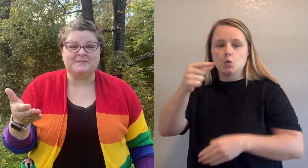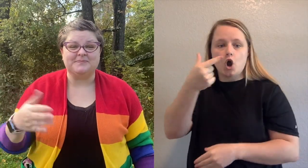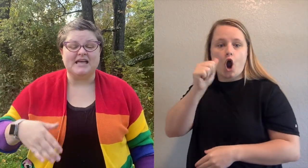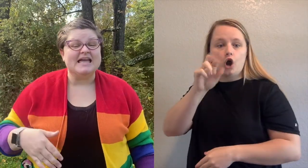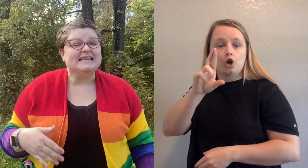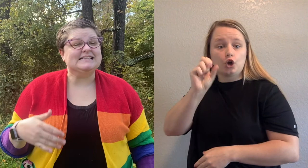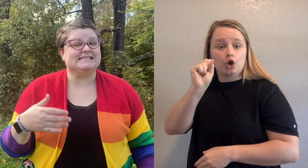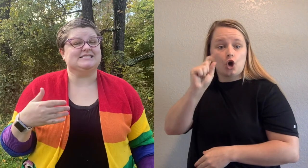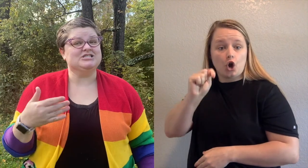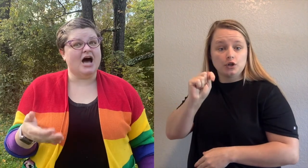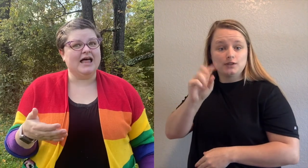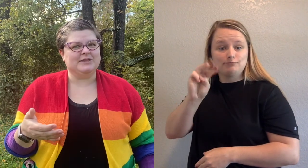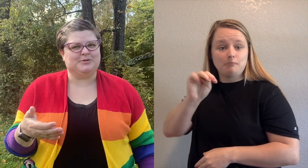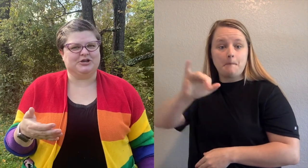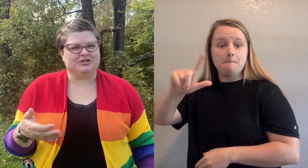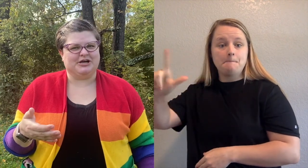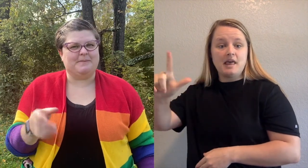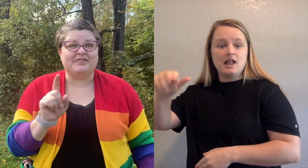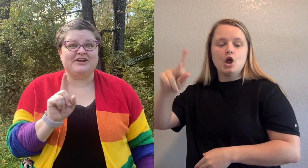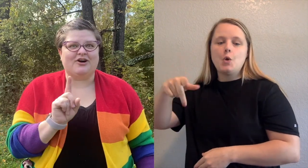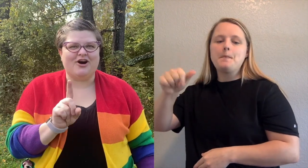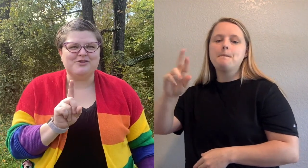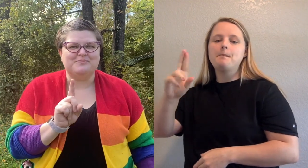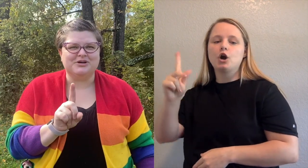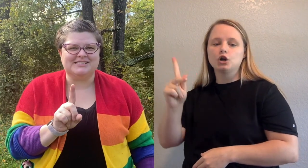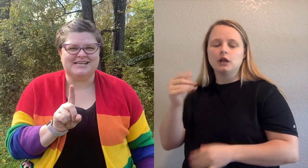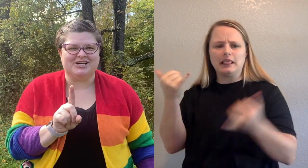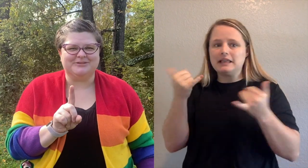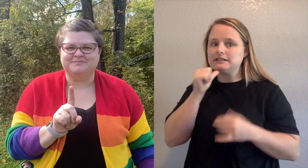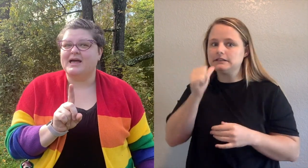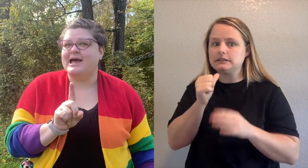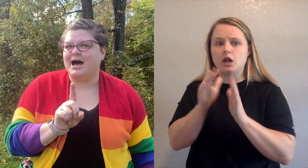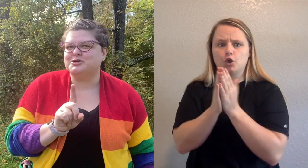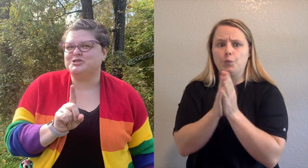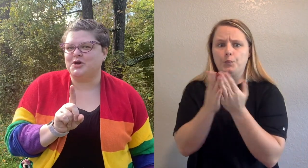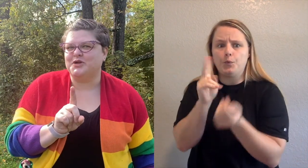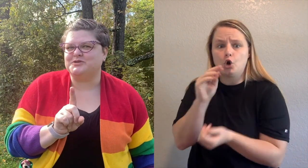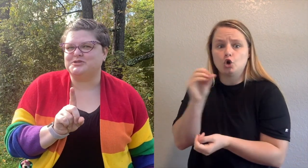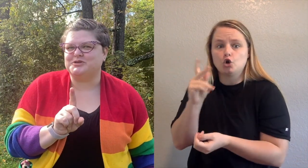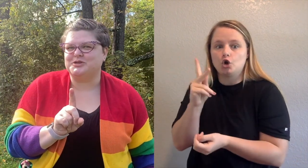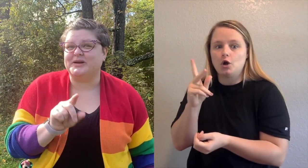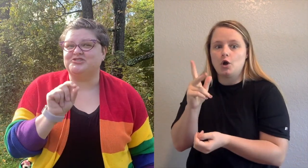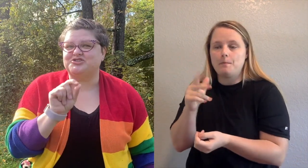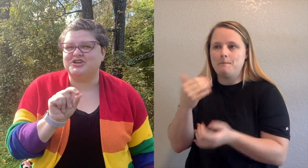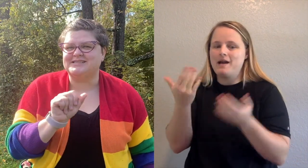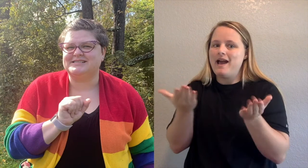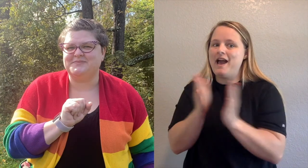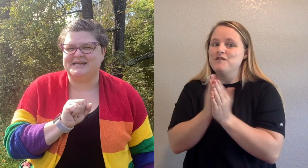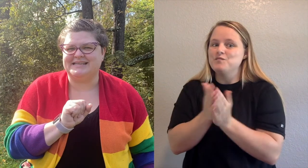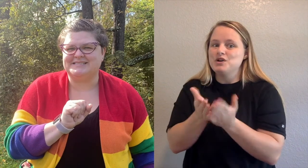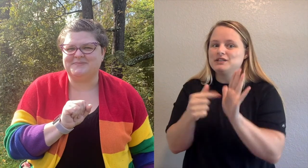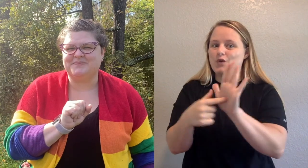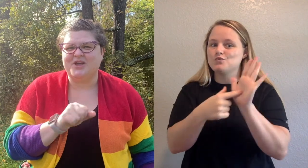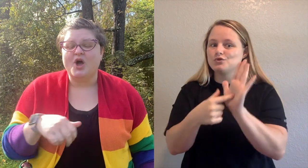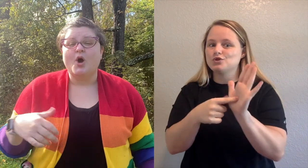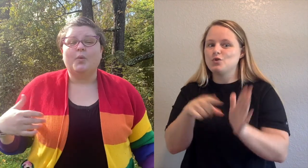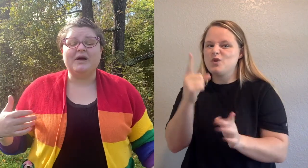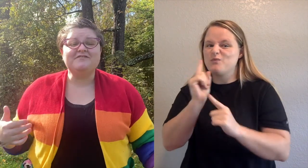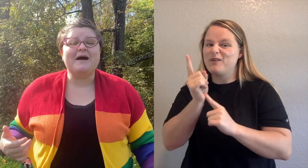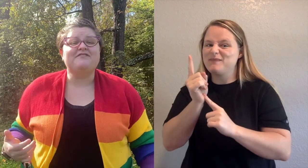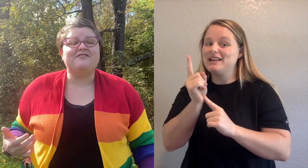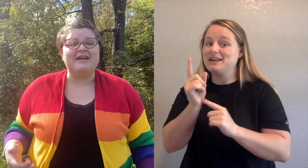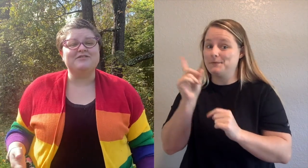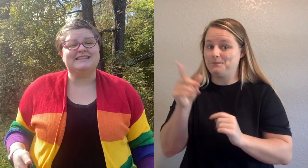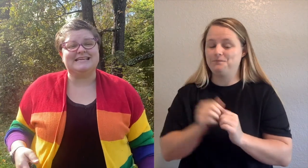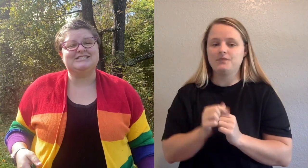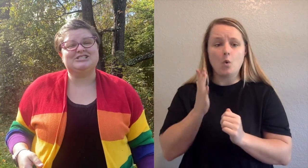Park. This is not the book nook, but there are books here, and I'll show those to you in just a minute. One of